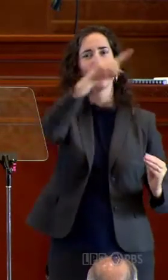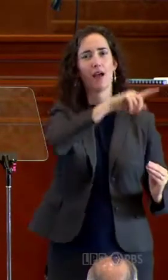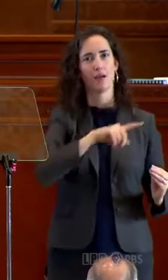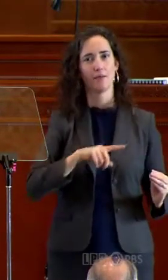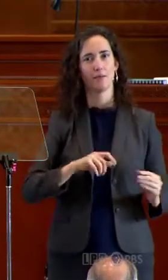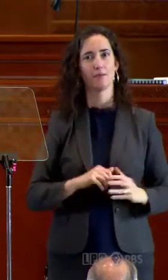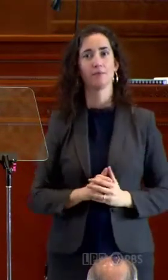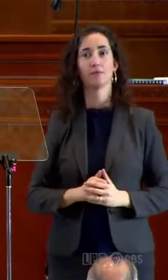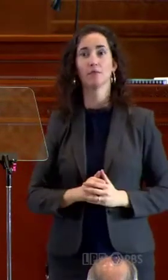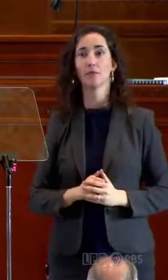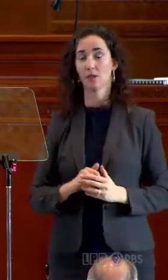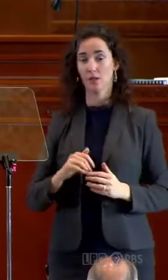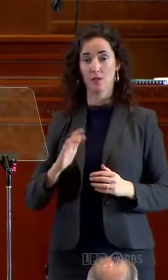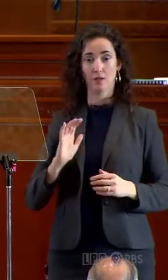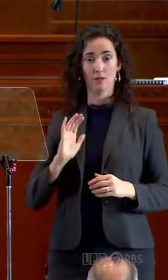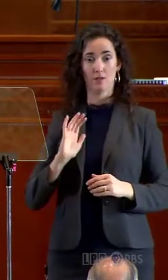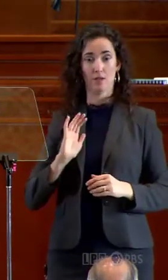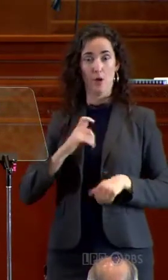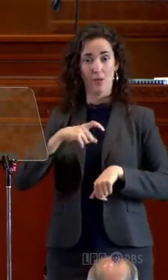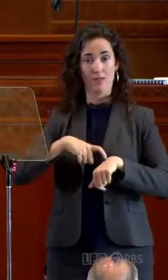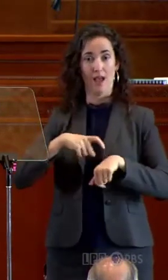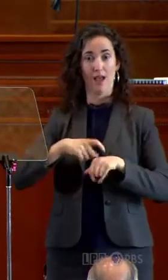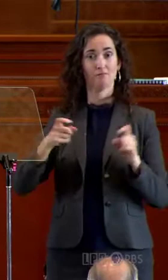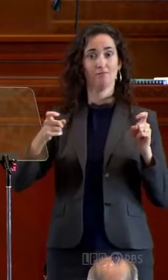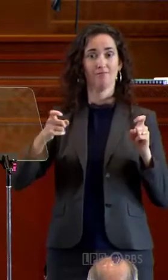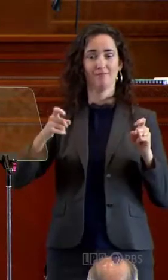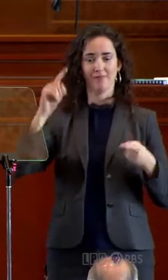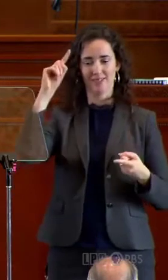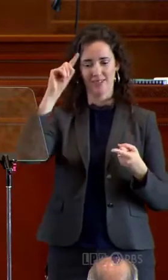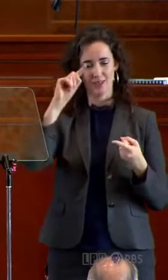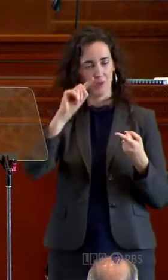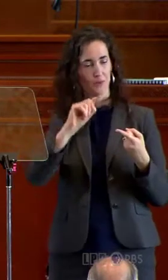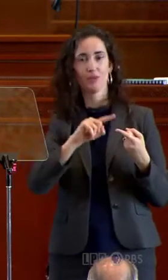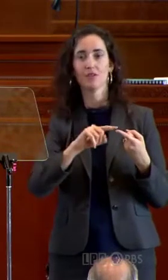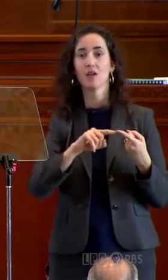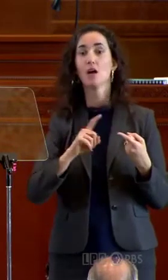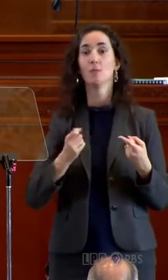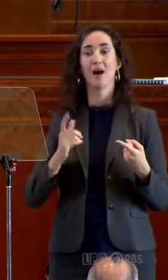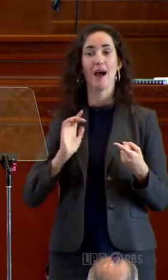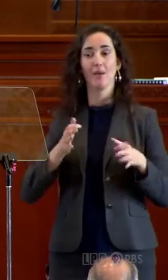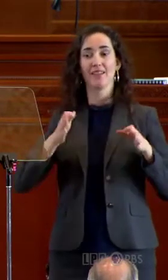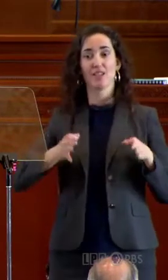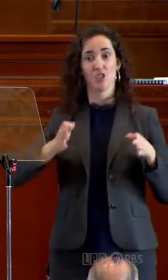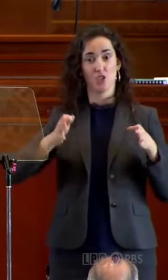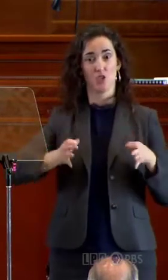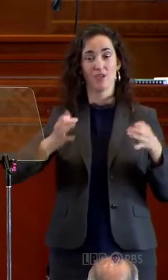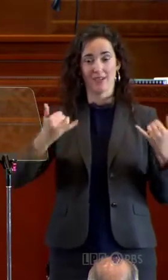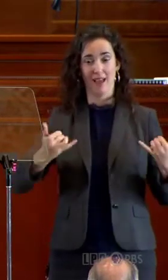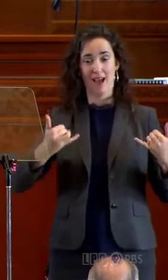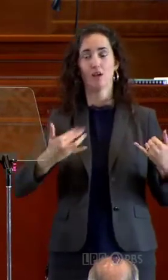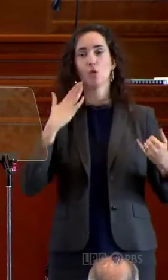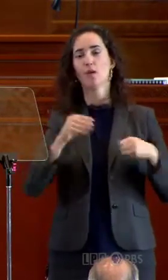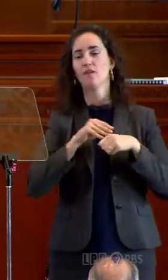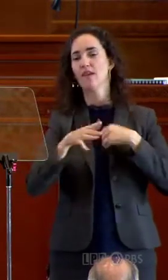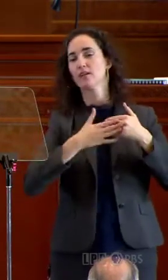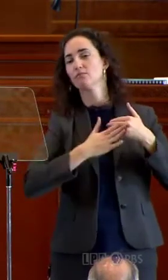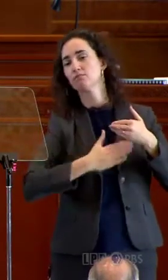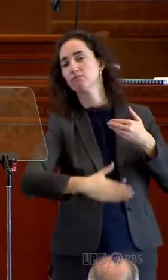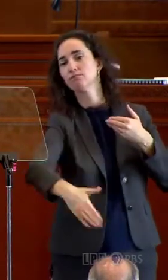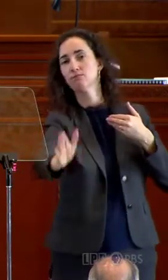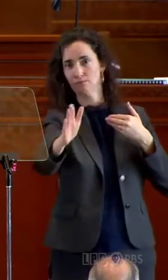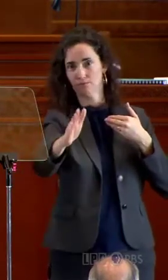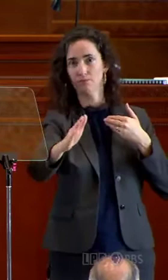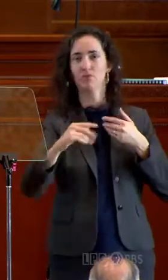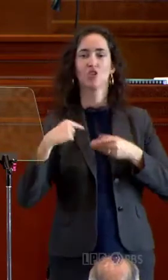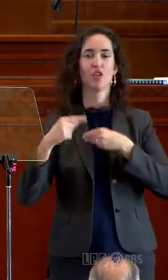Our time in office is fleeting, but the decisions we make while here will last generations.